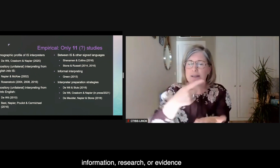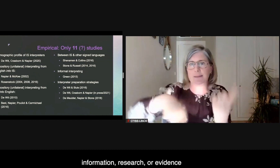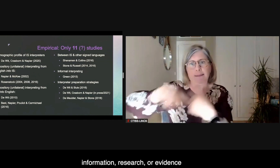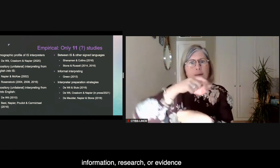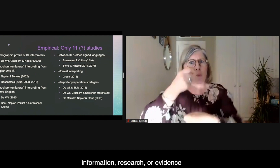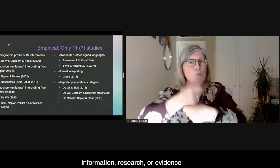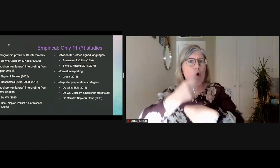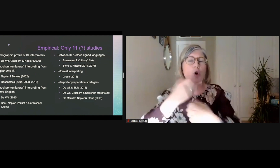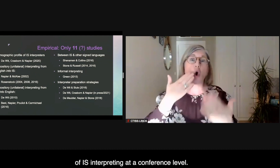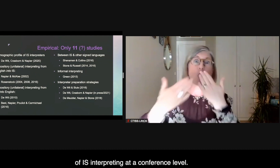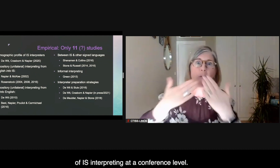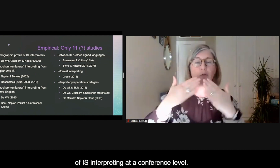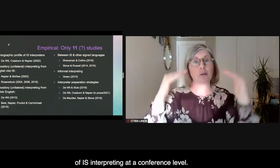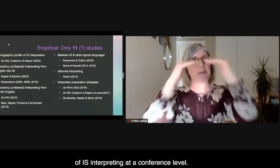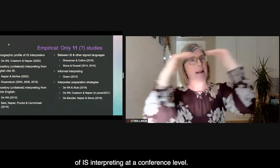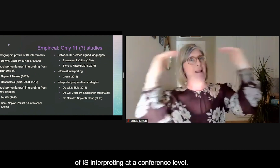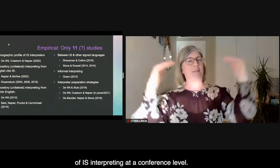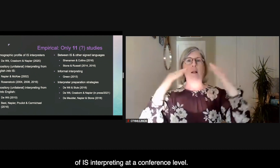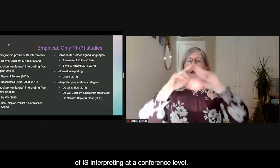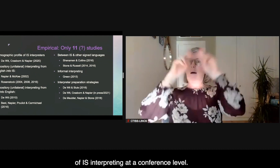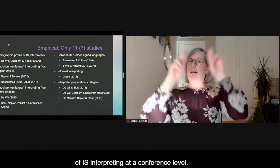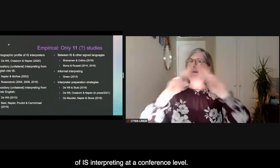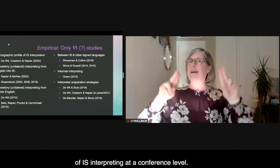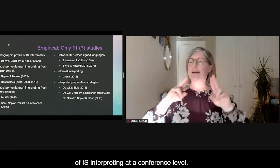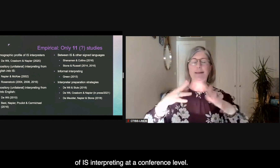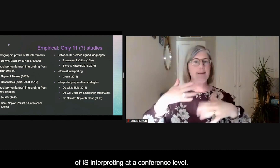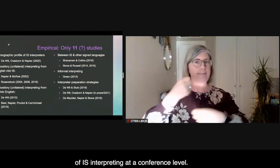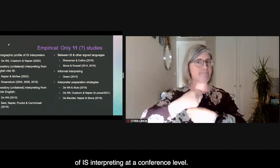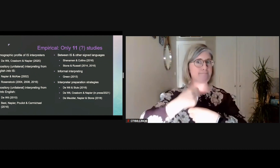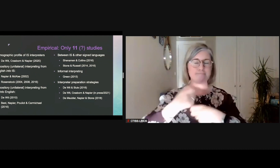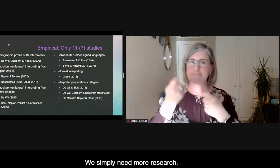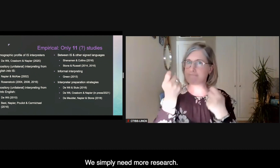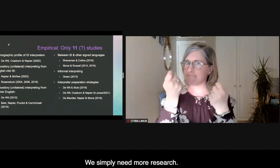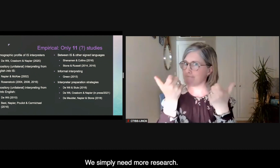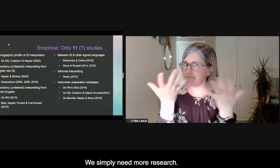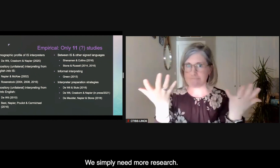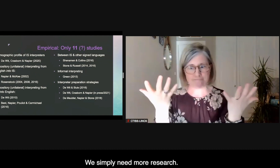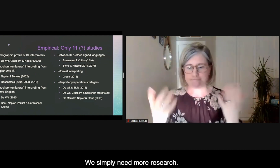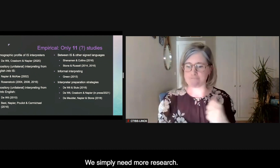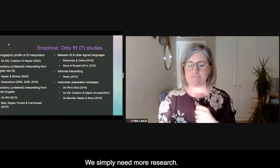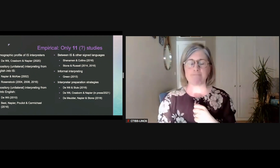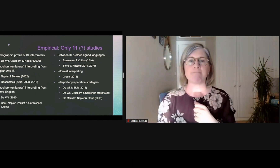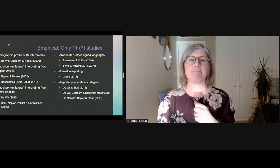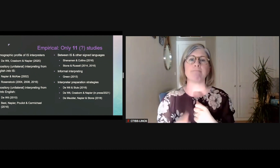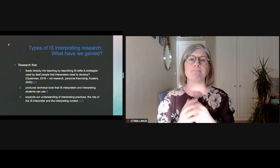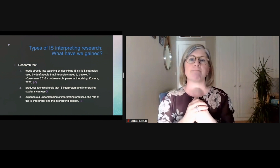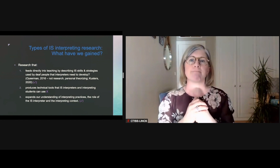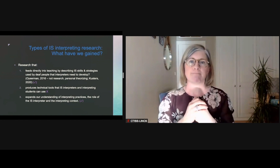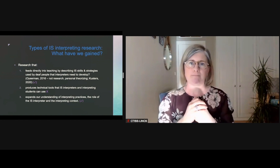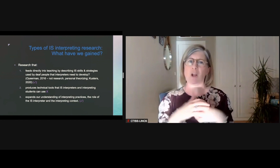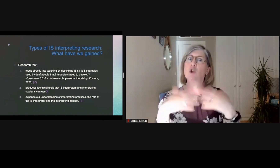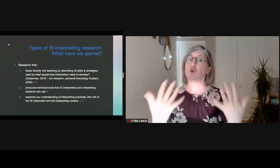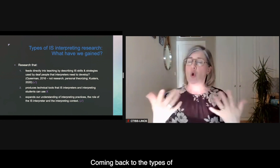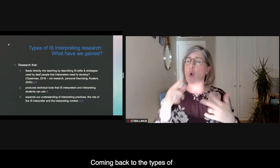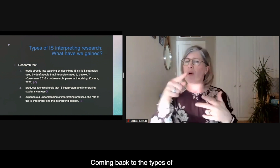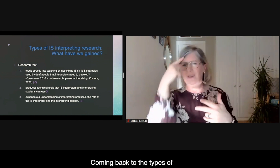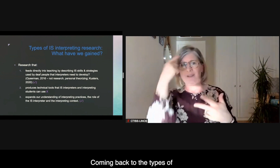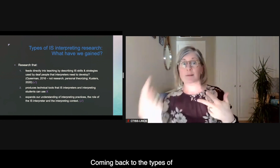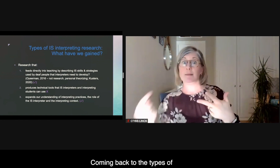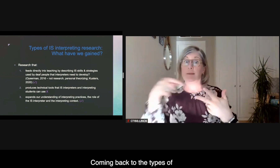little information, research, or evidence of IS interpreting at the conference level. We simply need more research. Coming back to